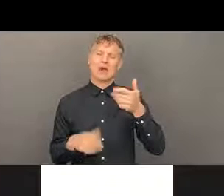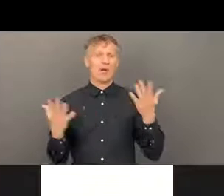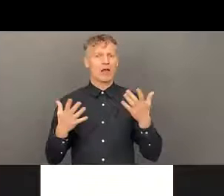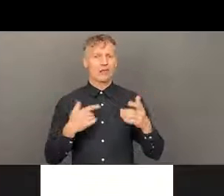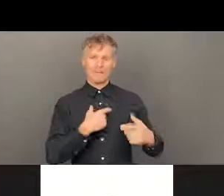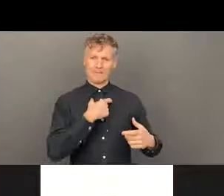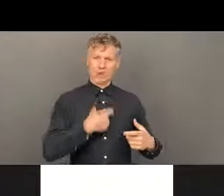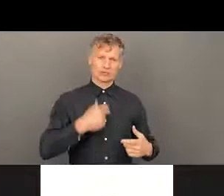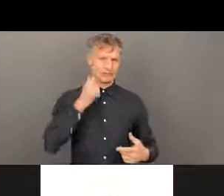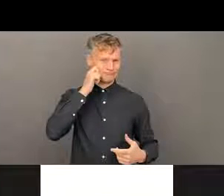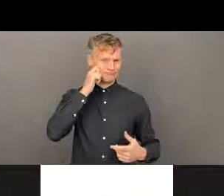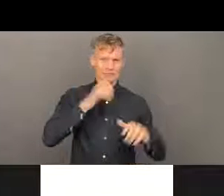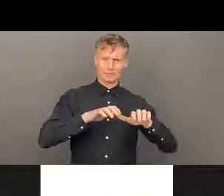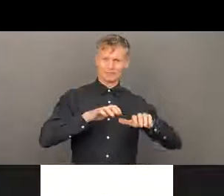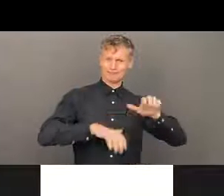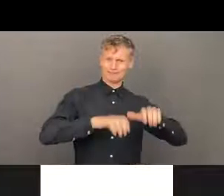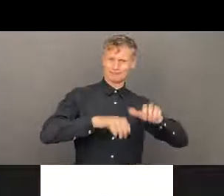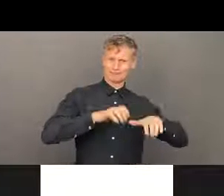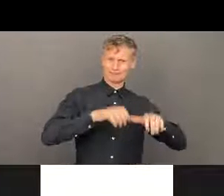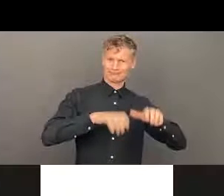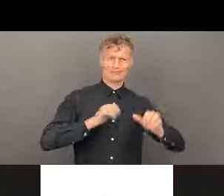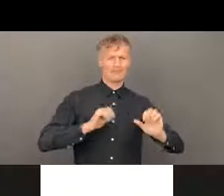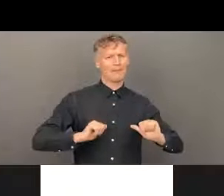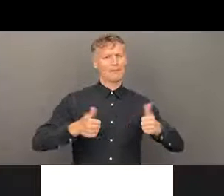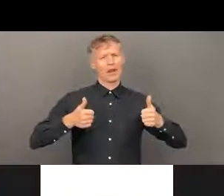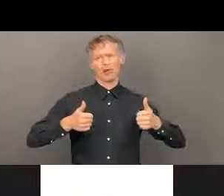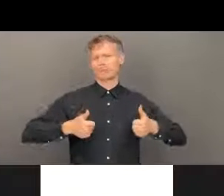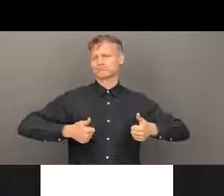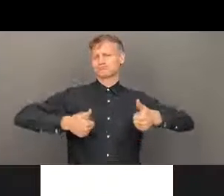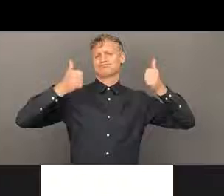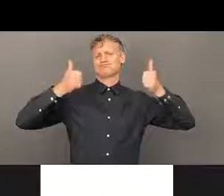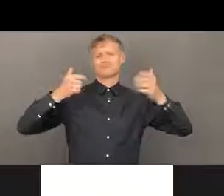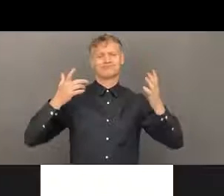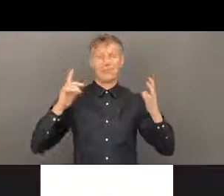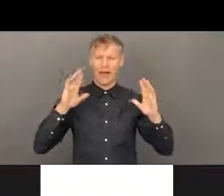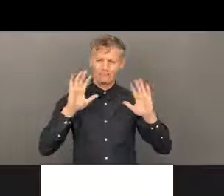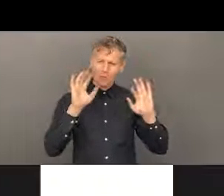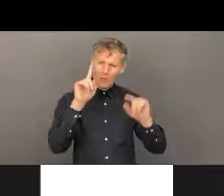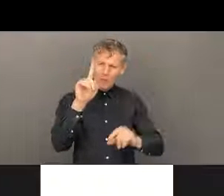are much better because the captioning is completely accurate.